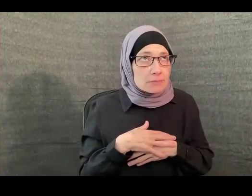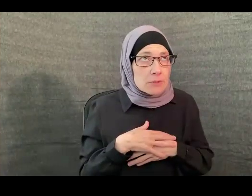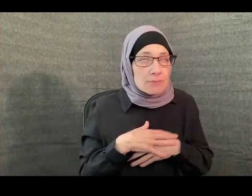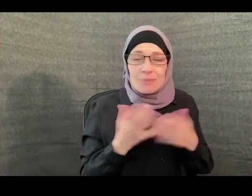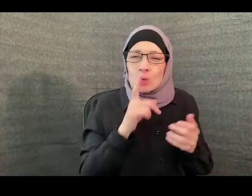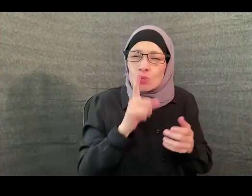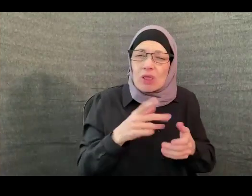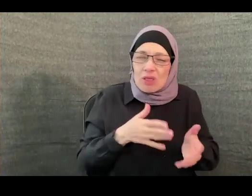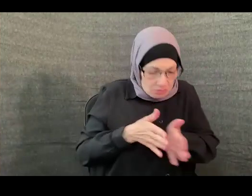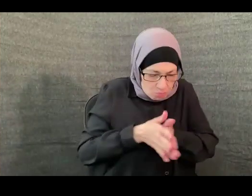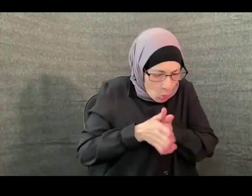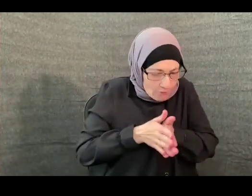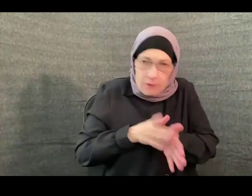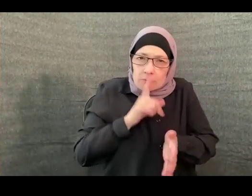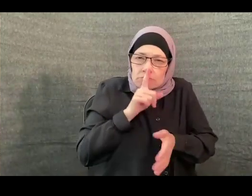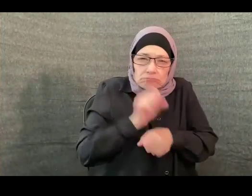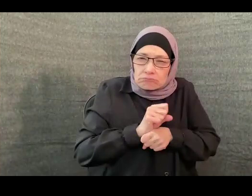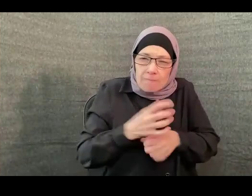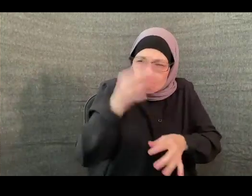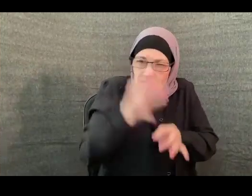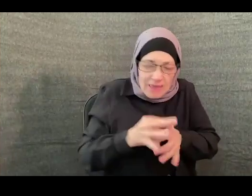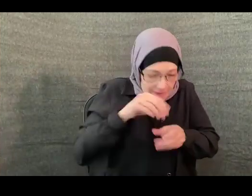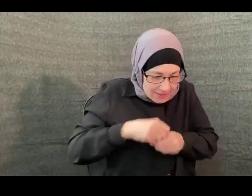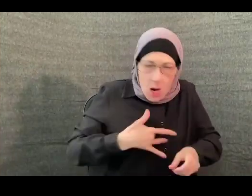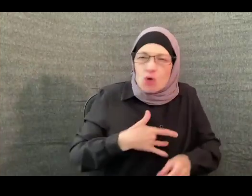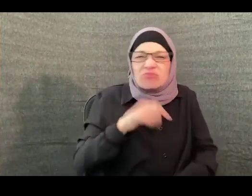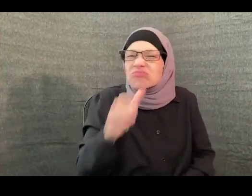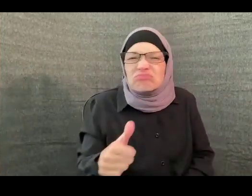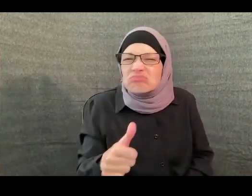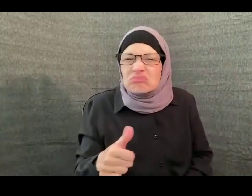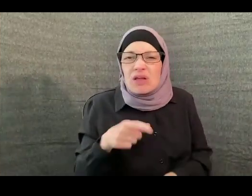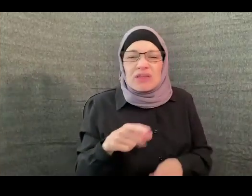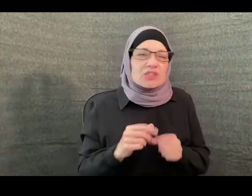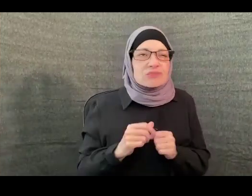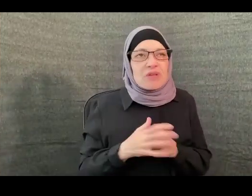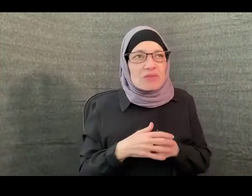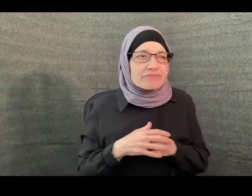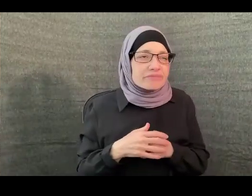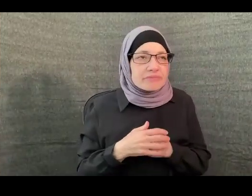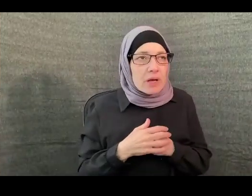heart. They want to hold the stick from the middle.